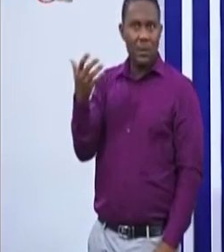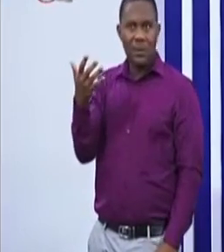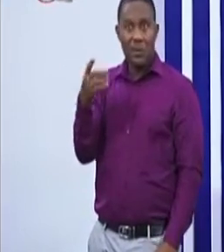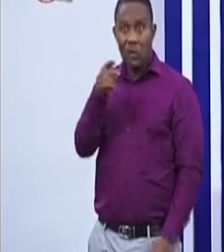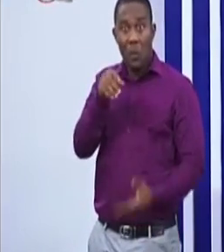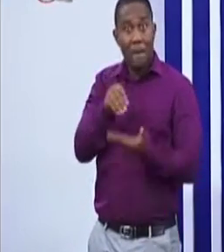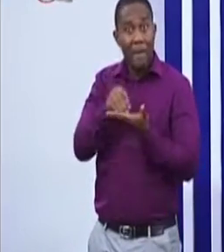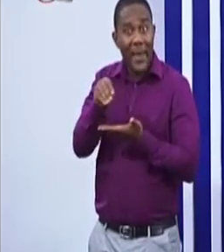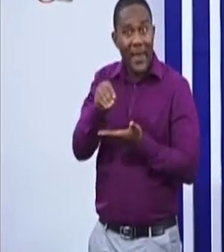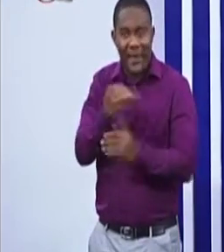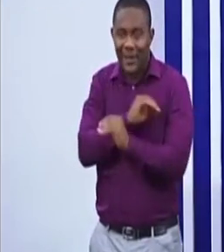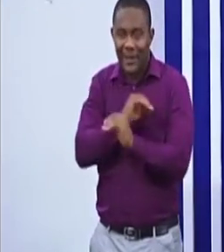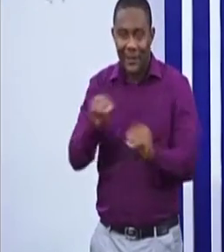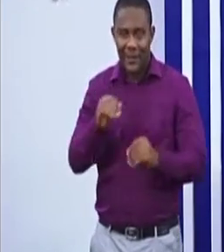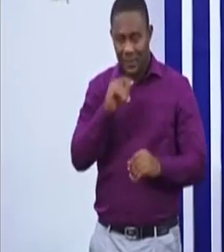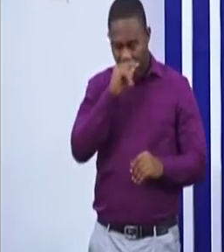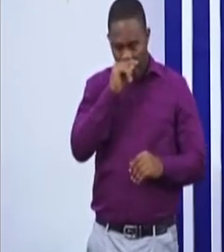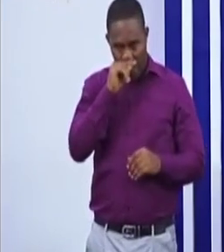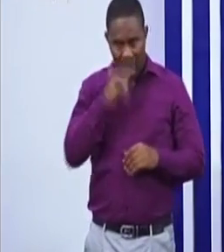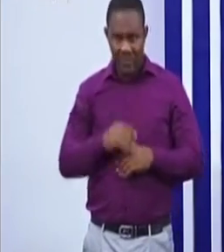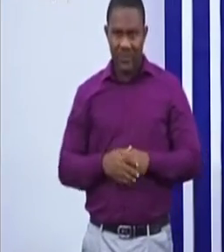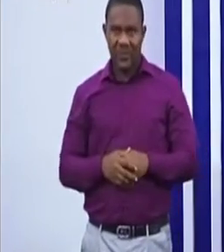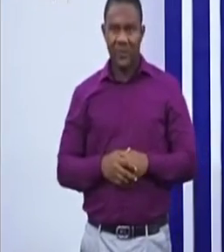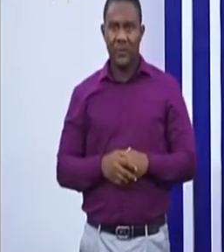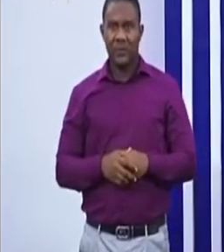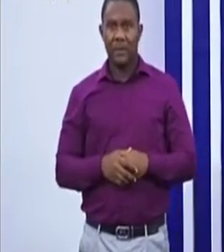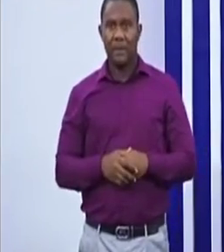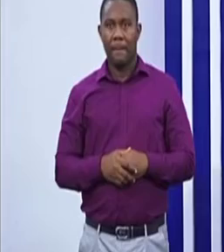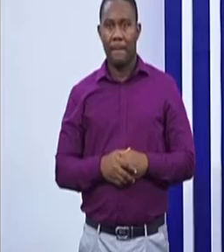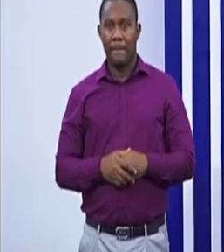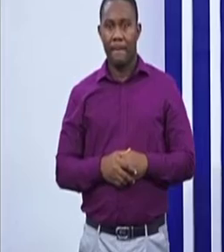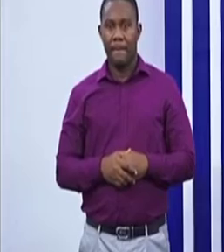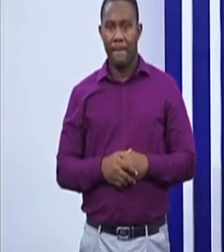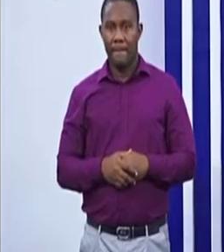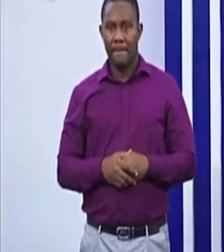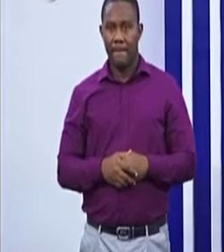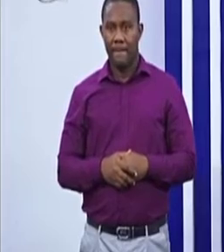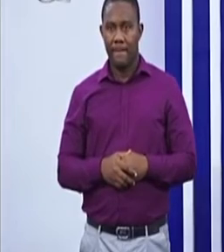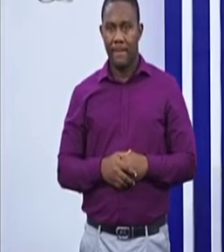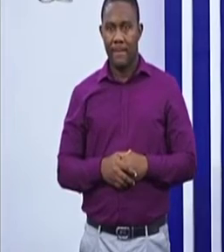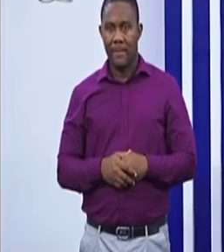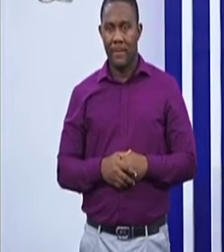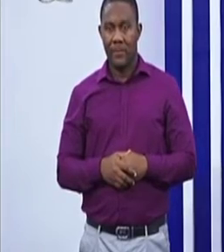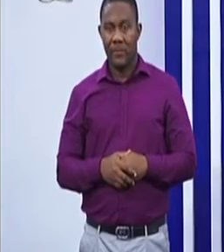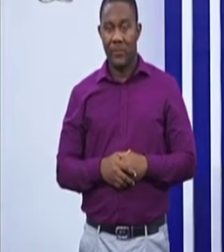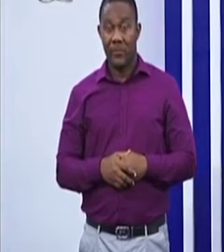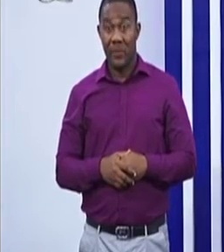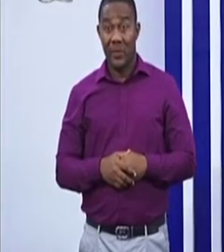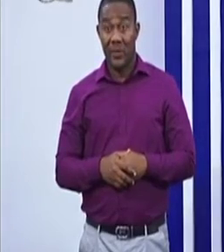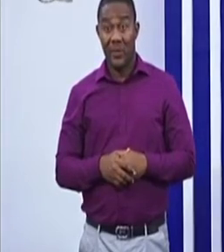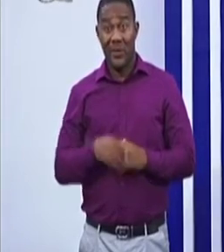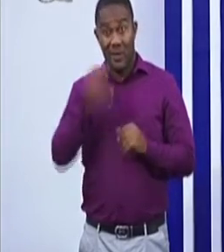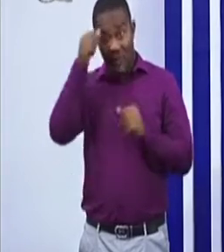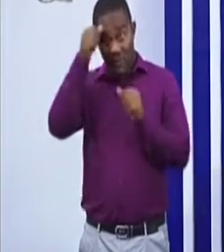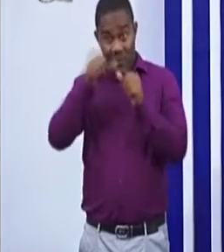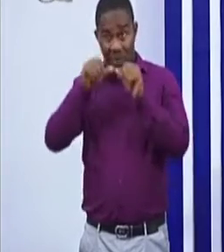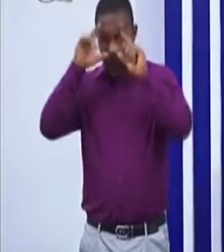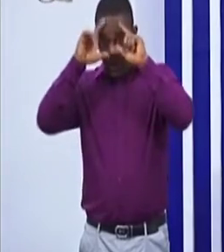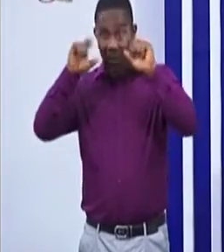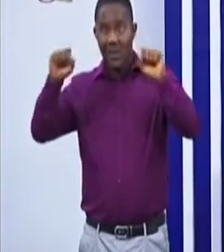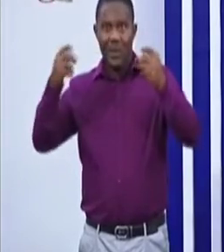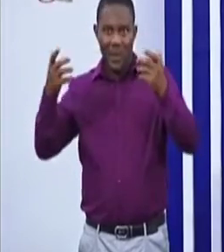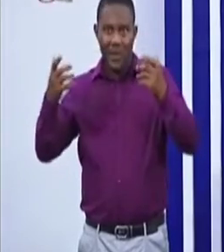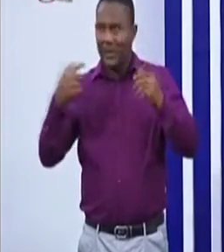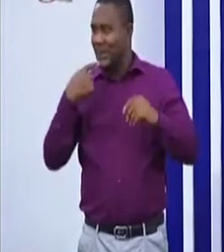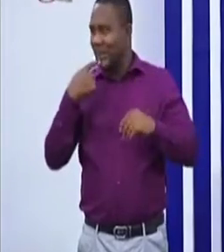ekebia na ye nyina mpani aka sɛ yare yi ennante na yen na